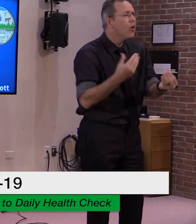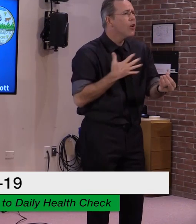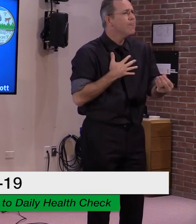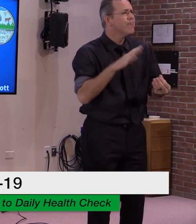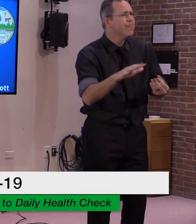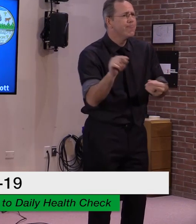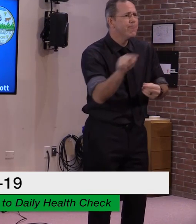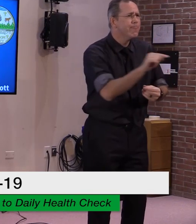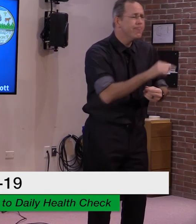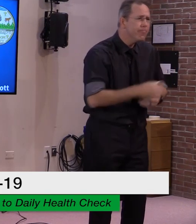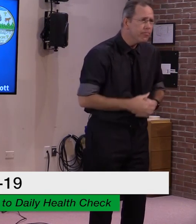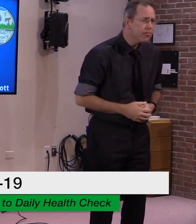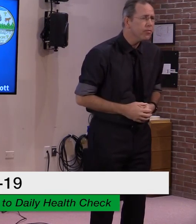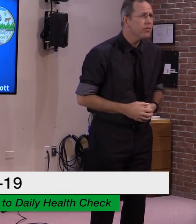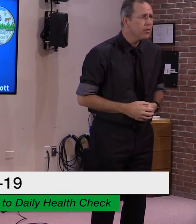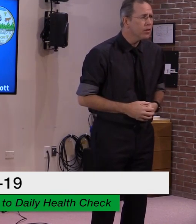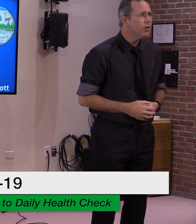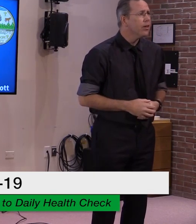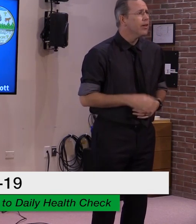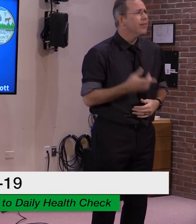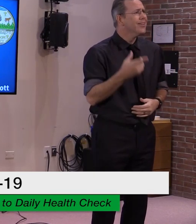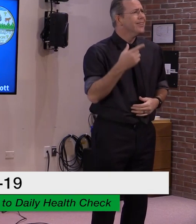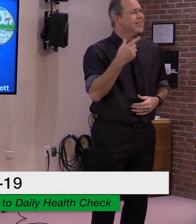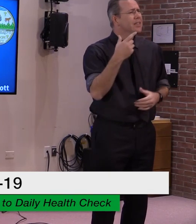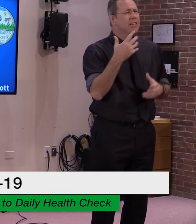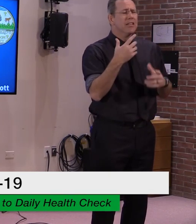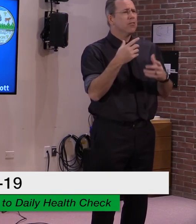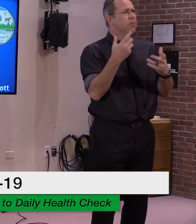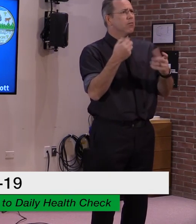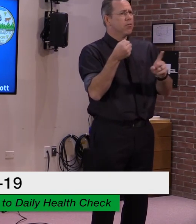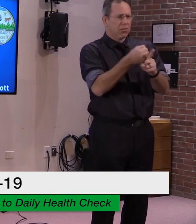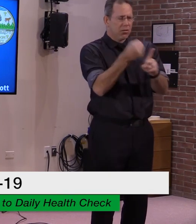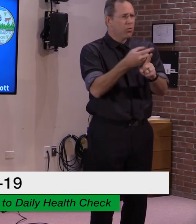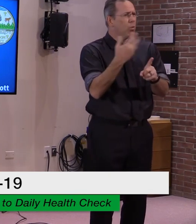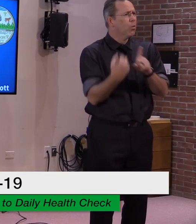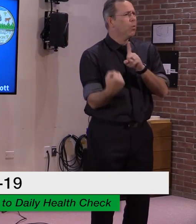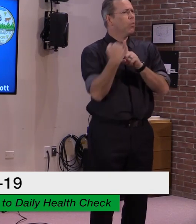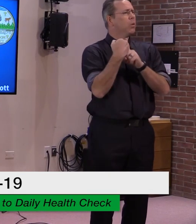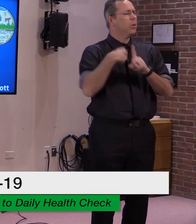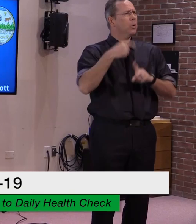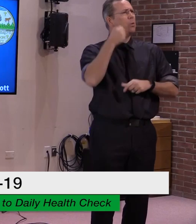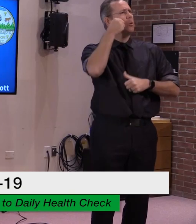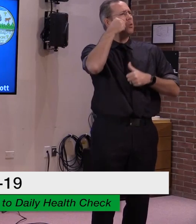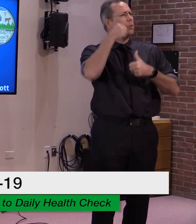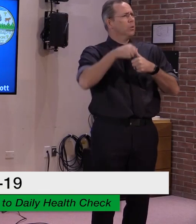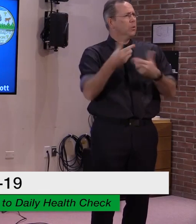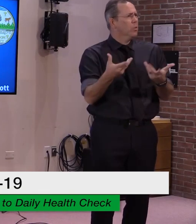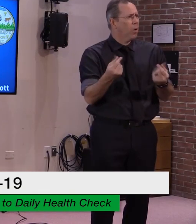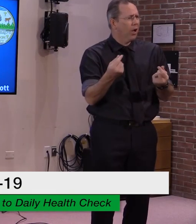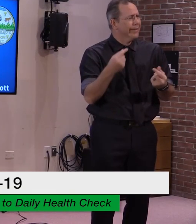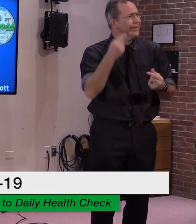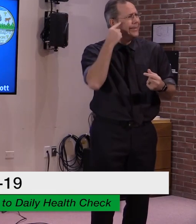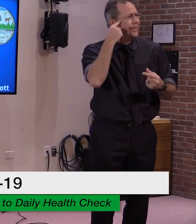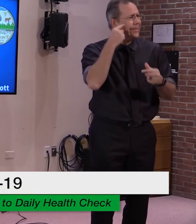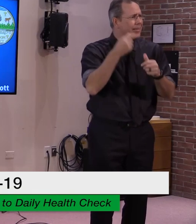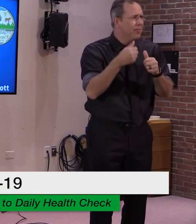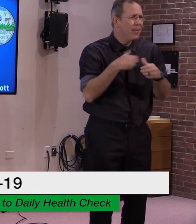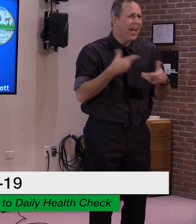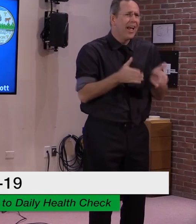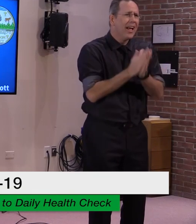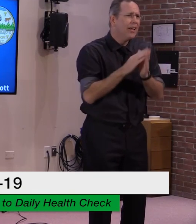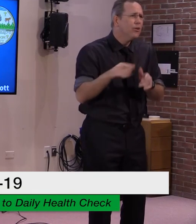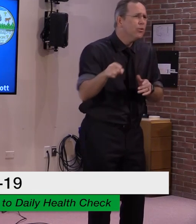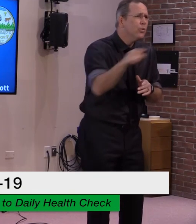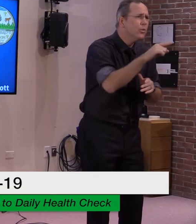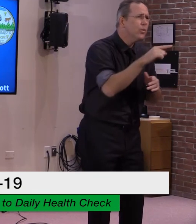why we're doing what we're doing and of why we're continuing to ask for honors to sacrifice to slow the spread of the